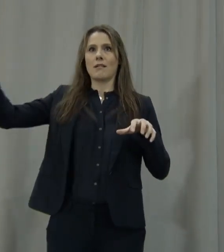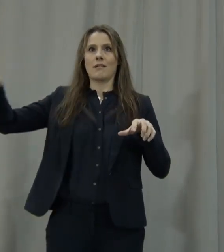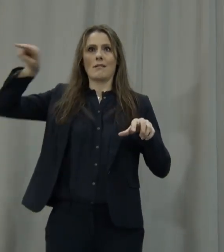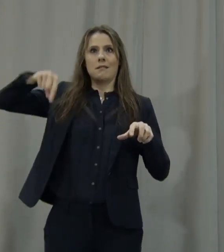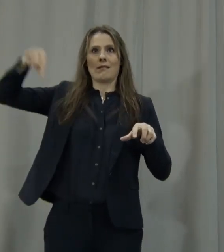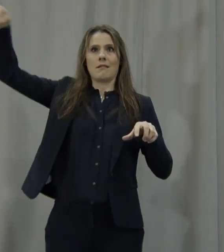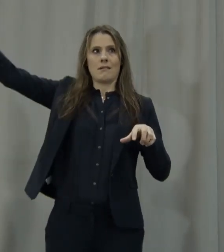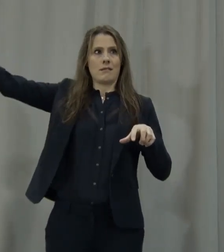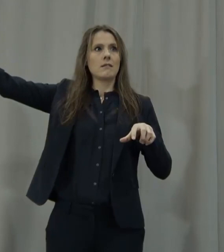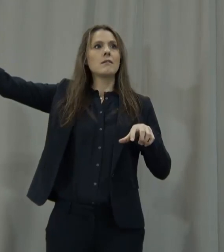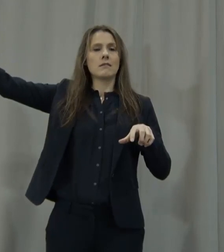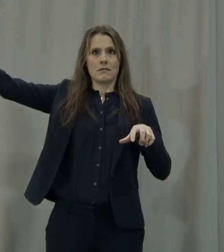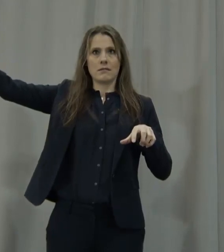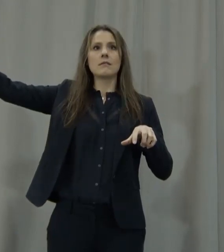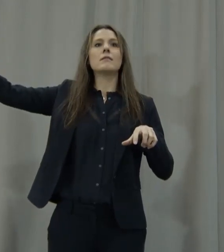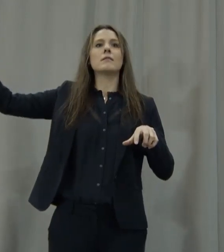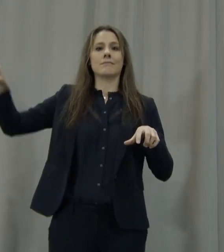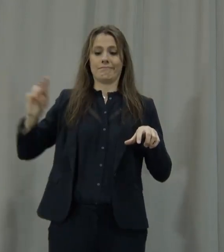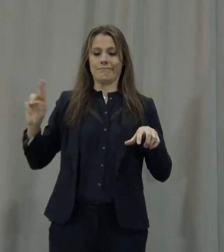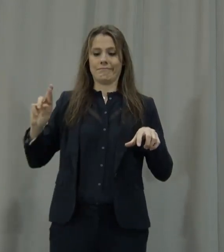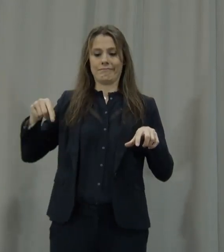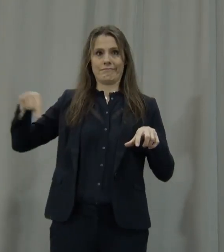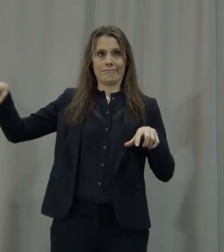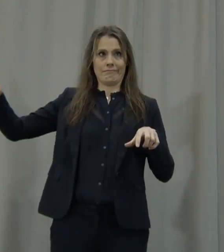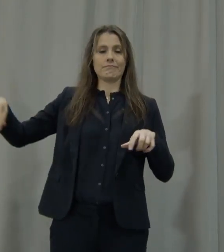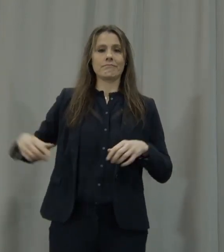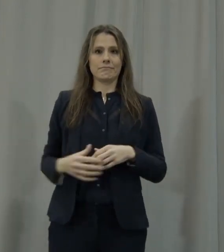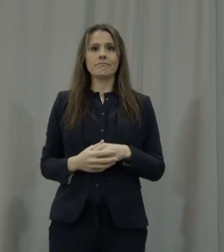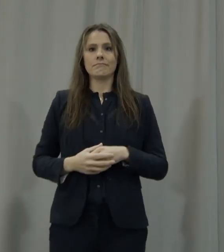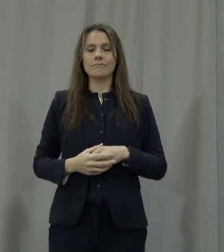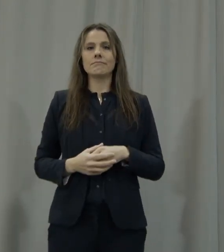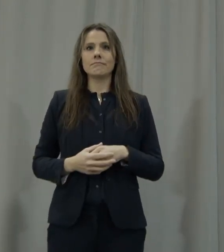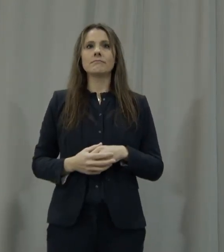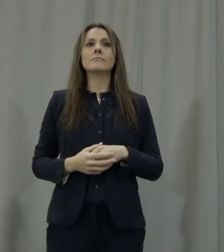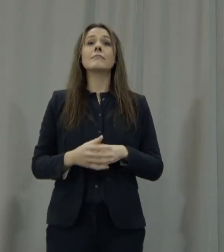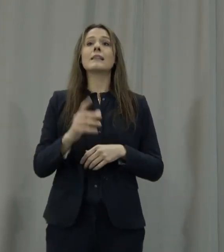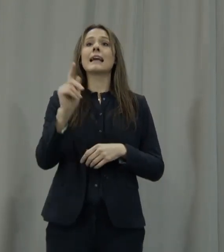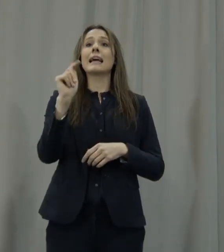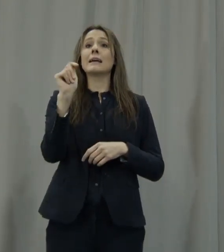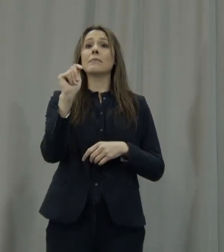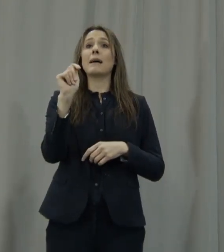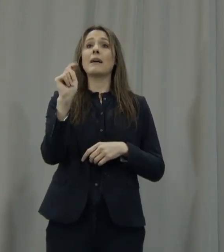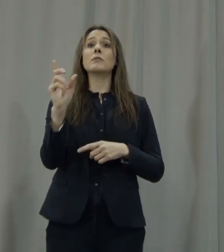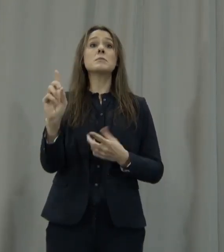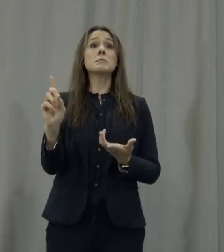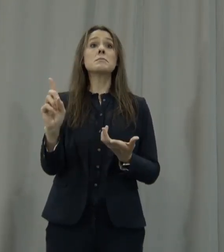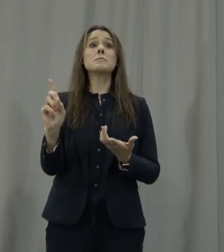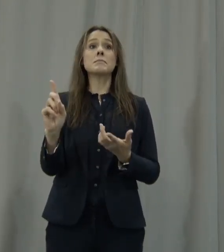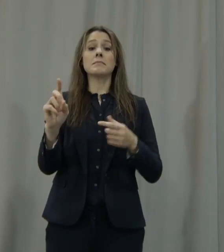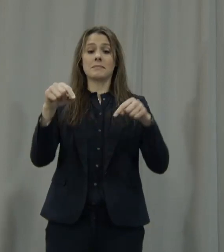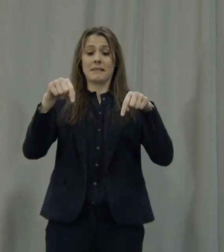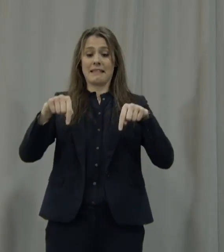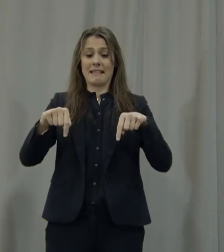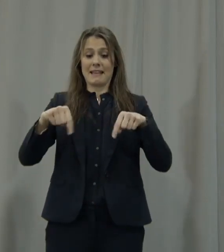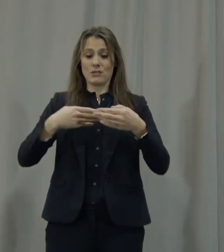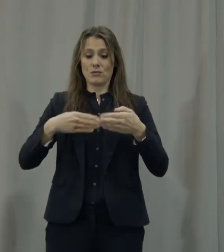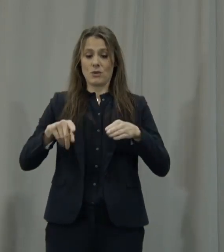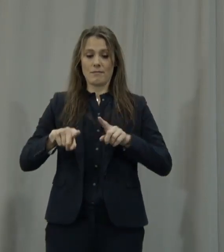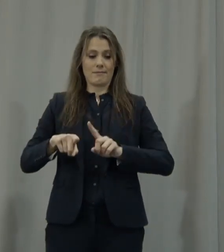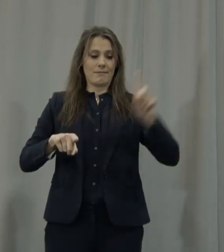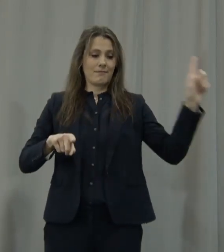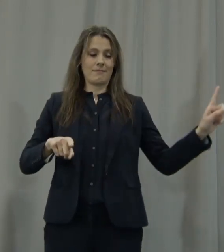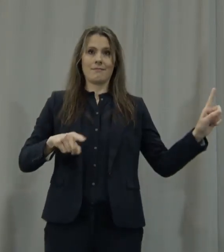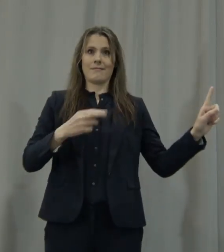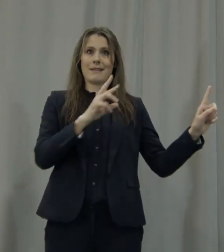room. Those rooms are to my right. The bathrooms are outside of this room on this floor to my